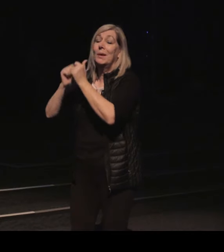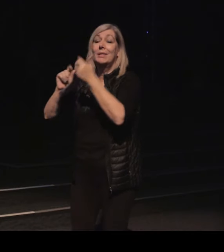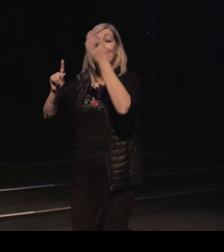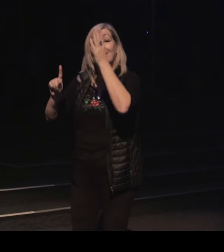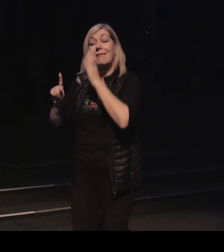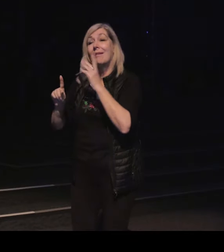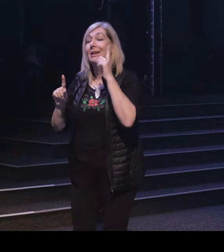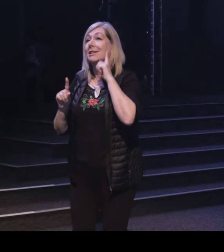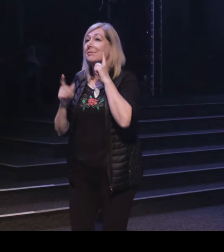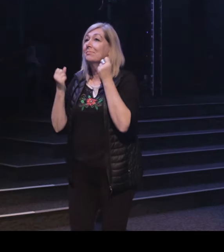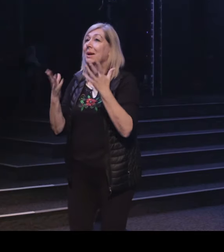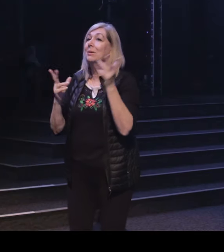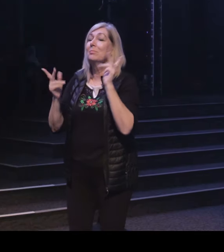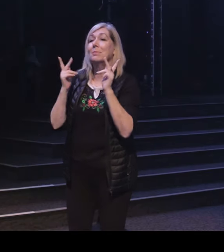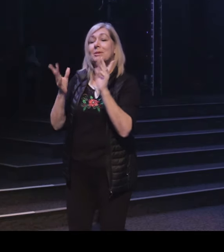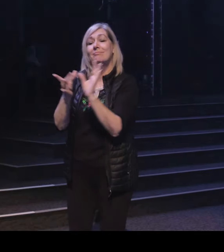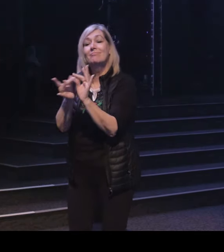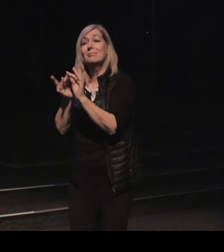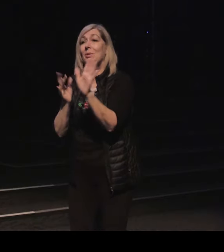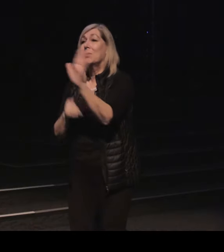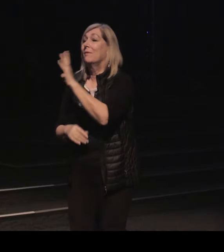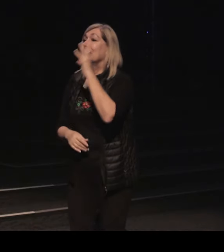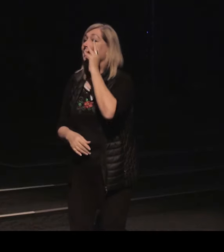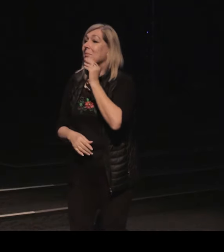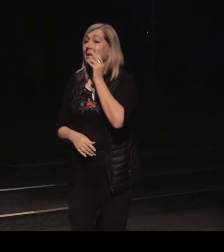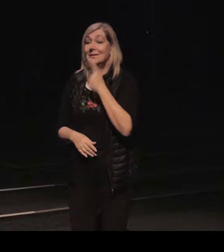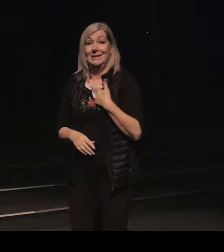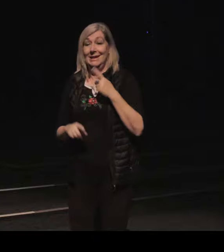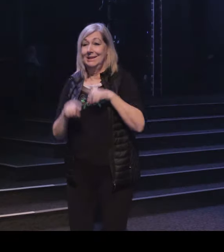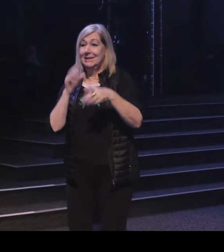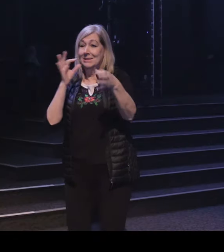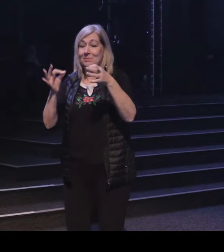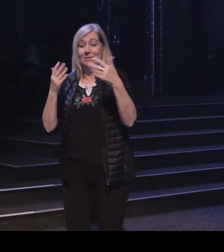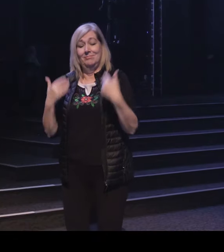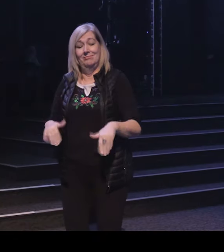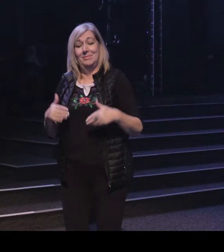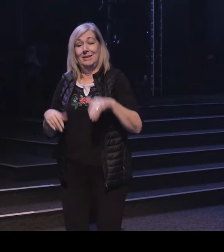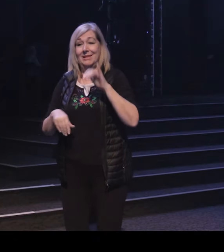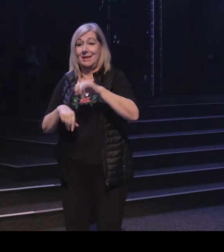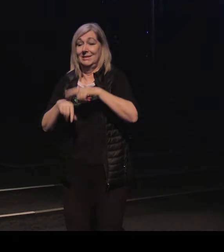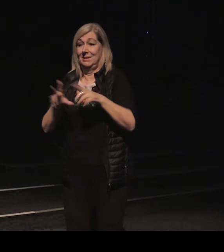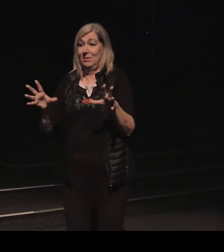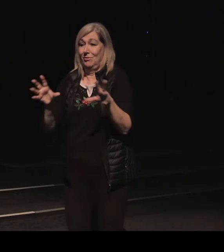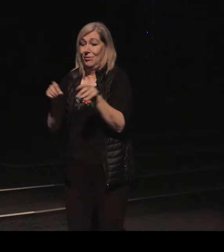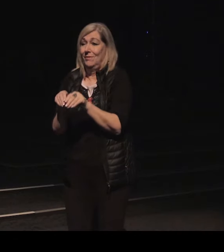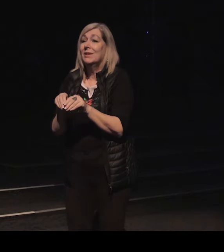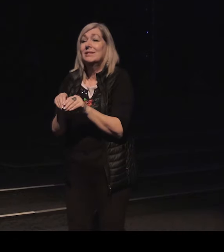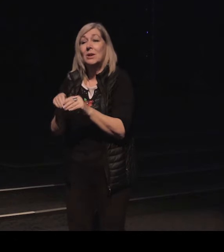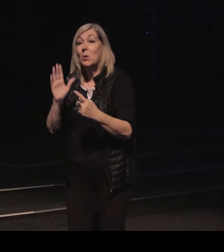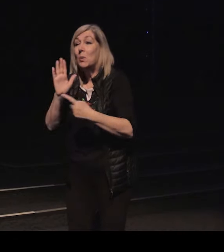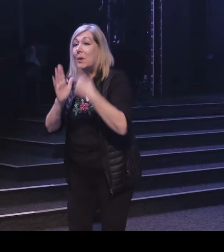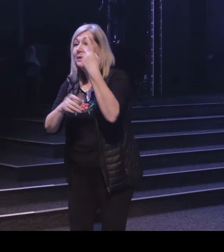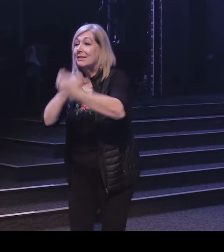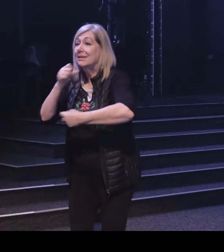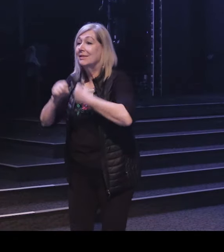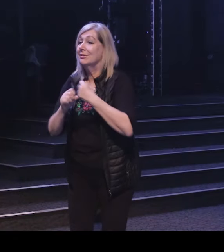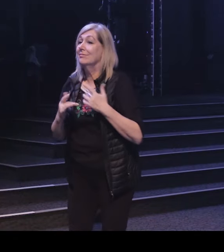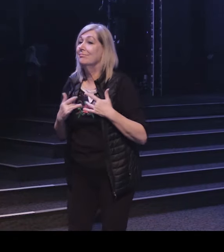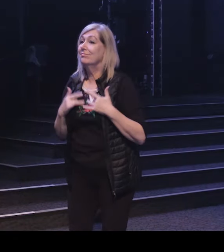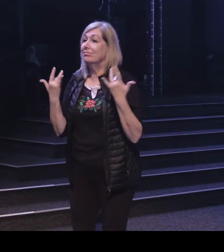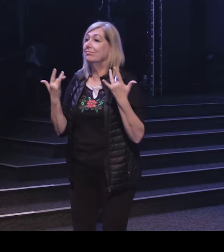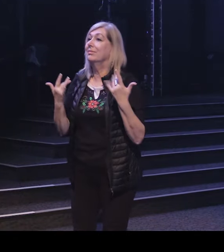men and women of God speak. I can't explain to you how important it is that we gather just once a year and give the first